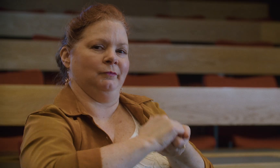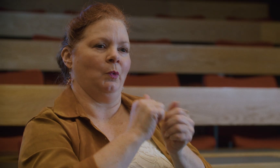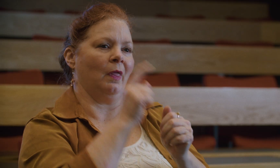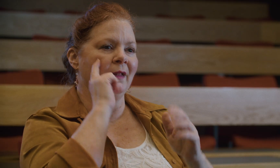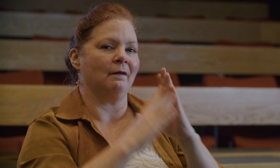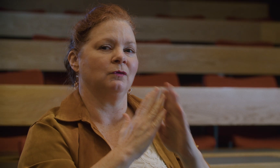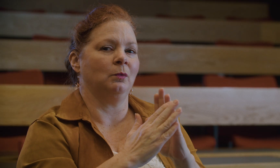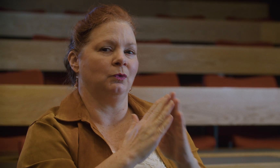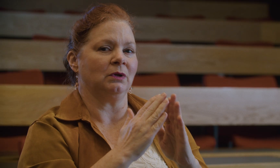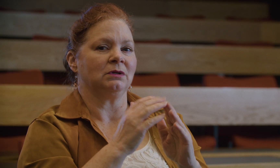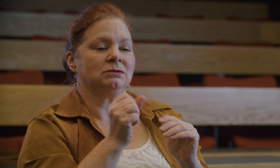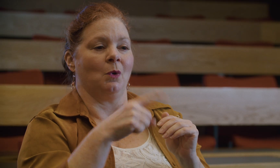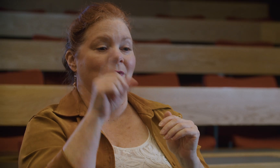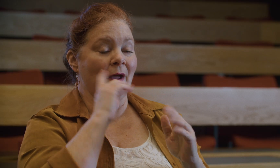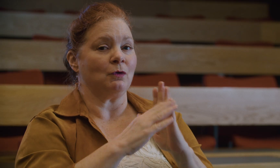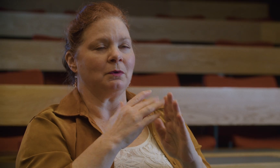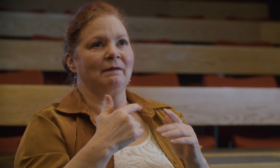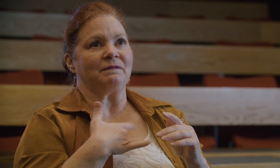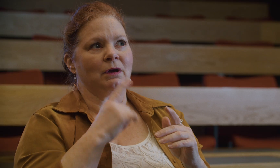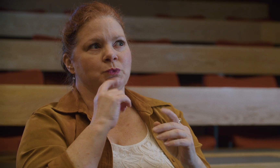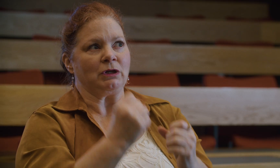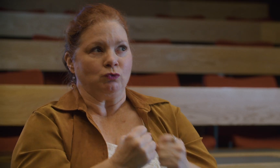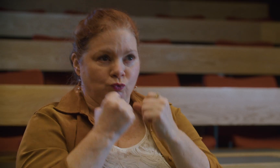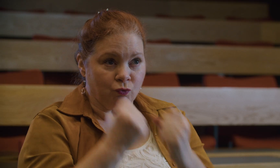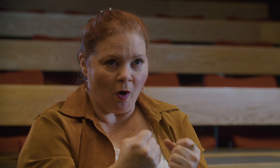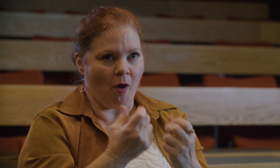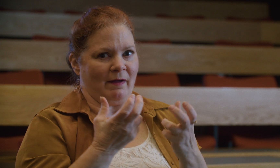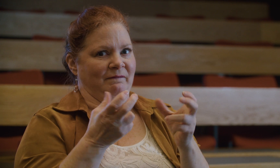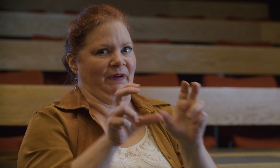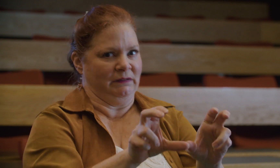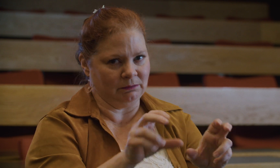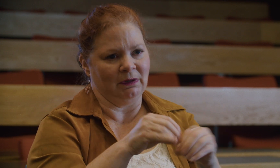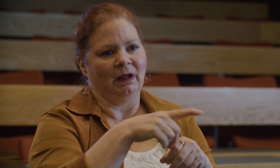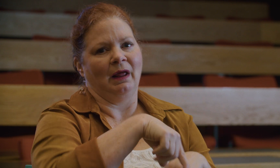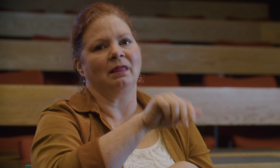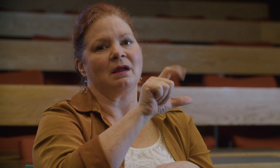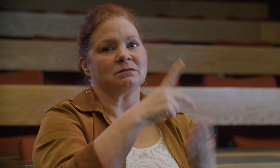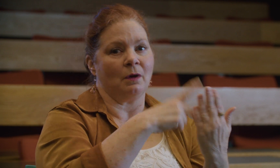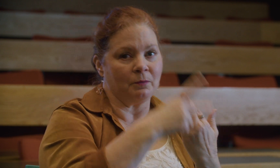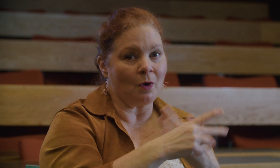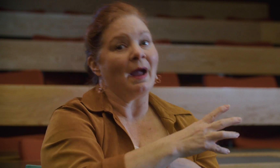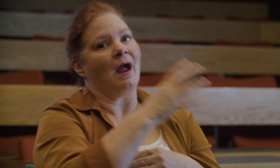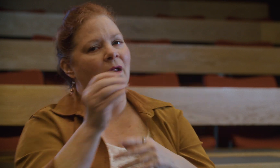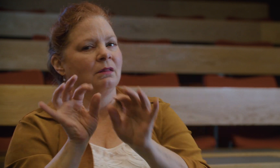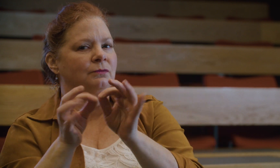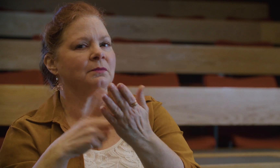So there really is a partnership between USM and the deaf community, and I think that the community feels a strong